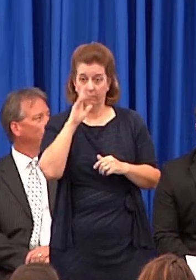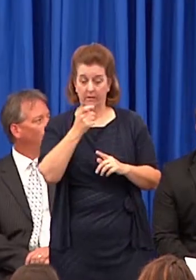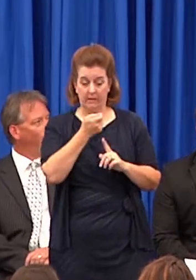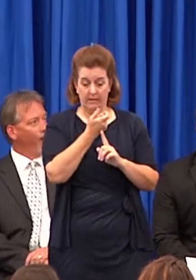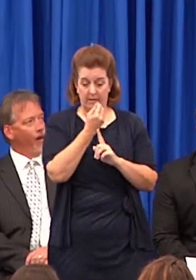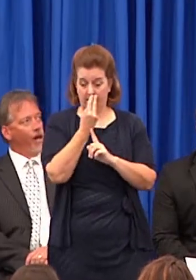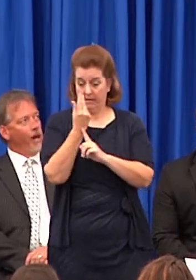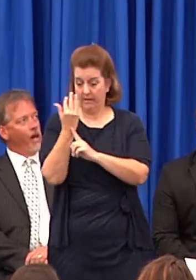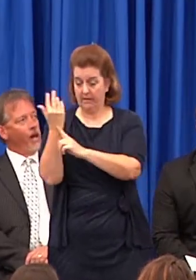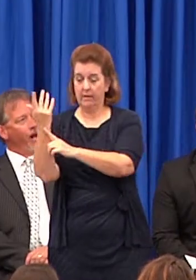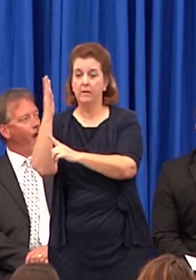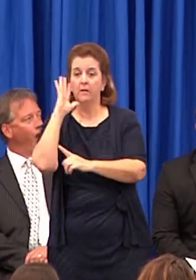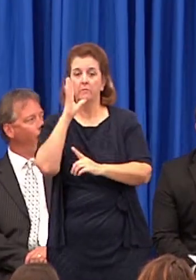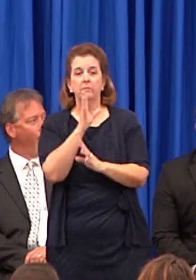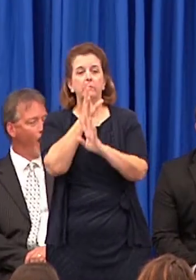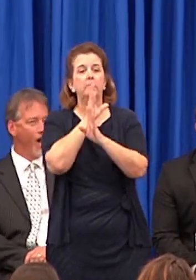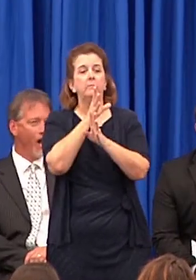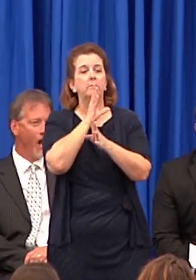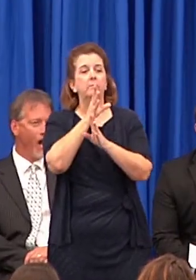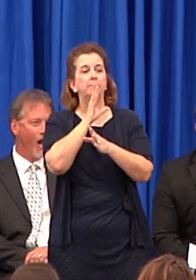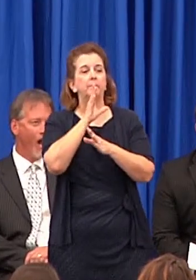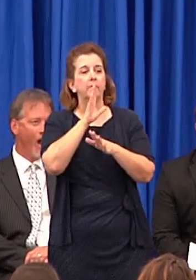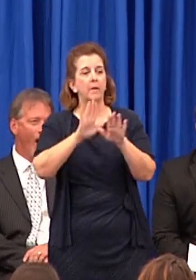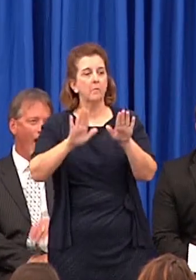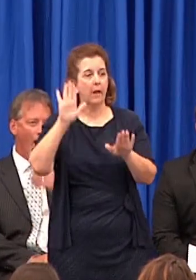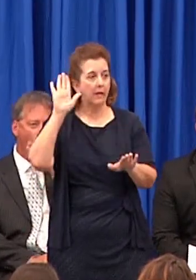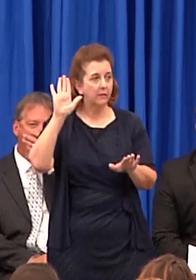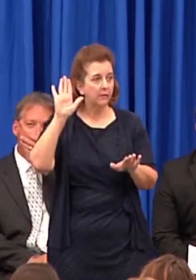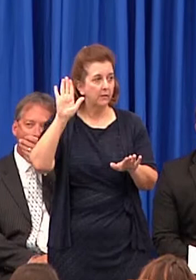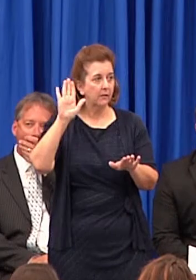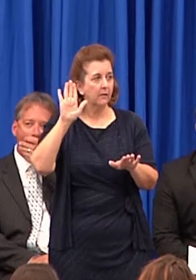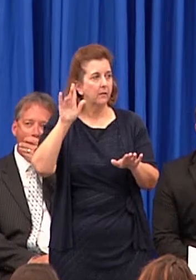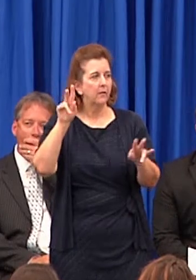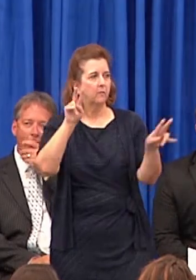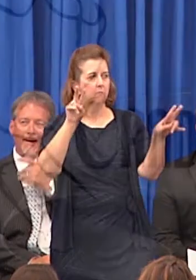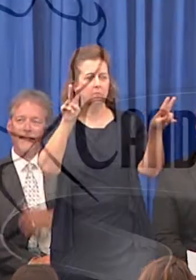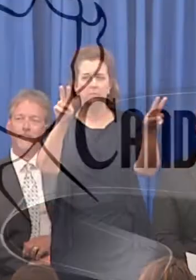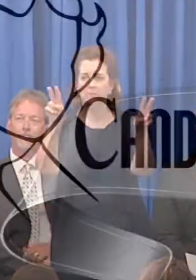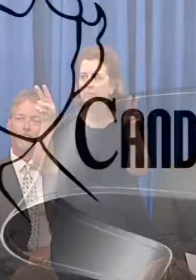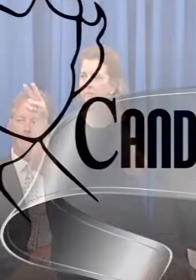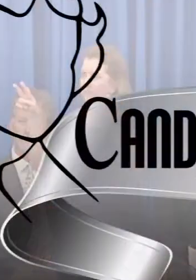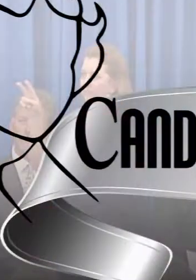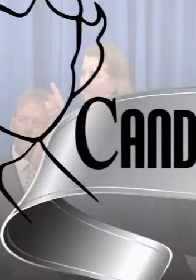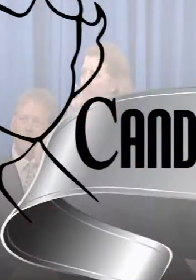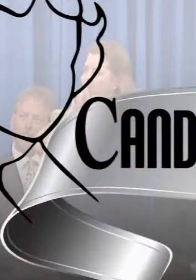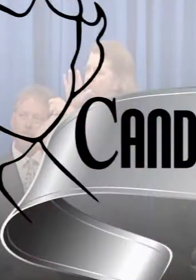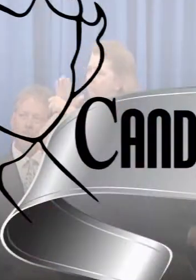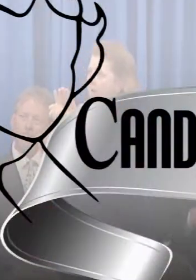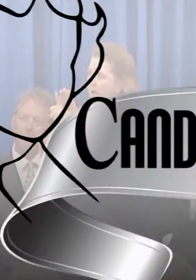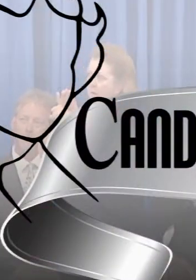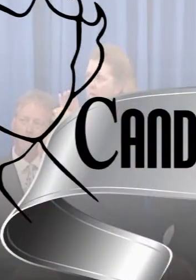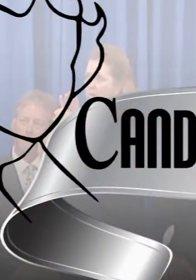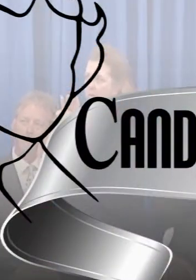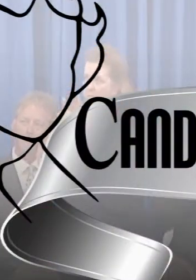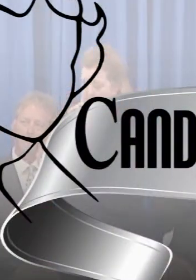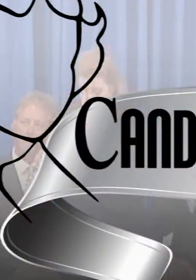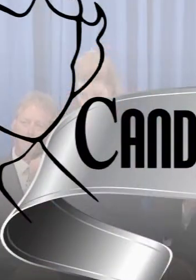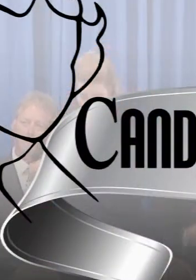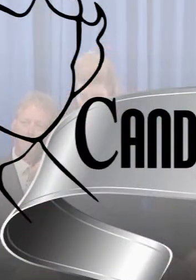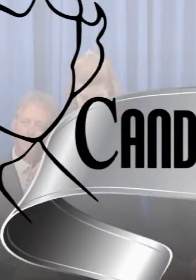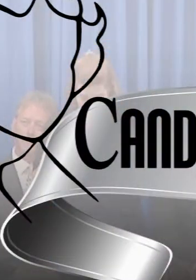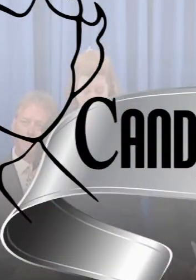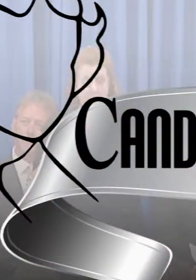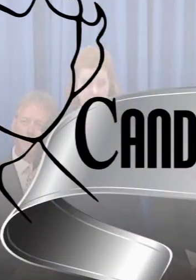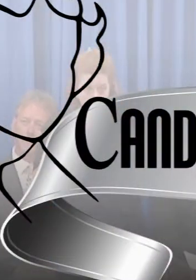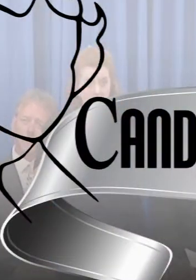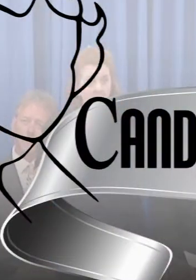you state the affirmations of the nursing pledge, look around at the people in this room and know that you are making a promise, not just to yourself, that you will